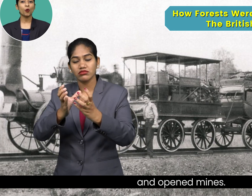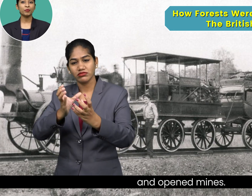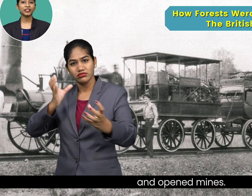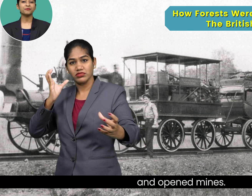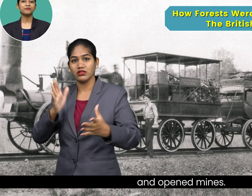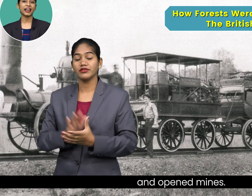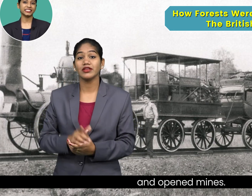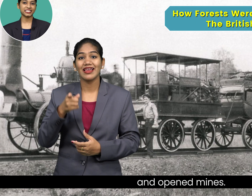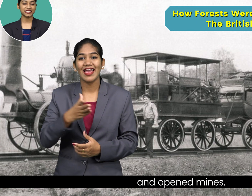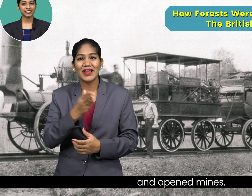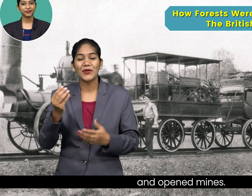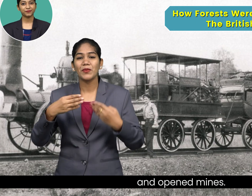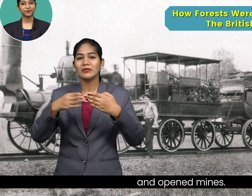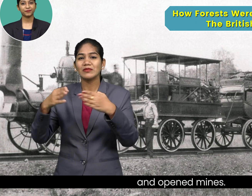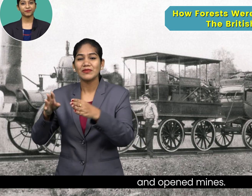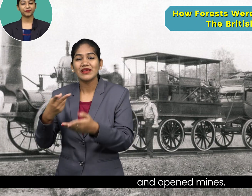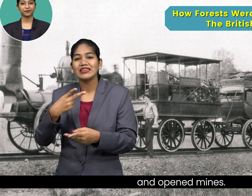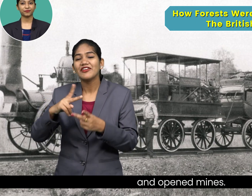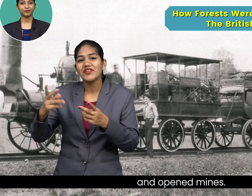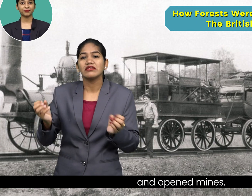and opened mines.